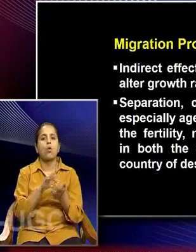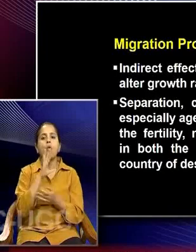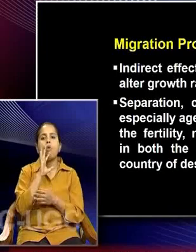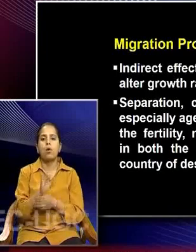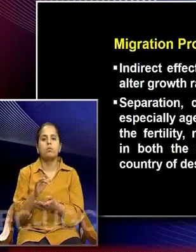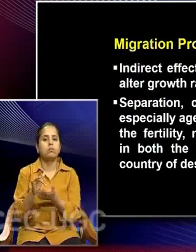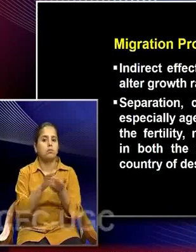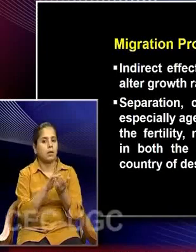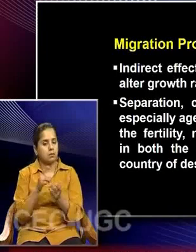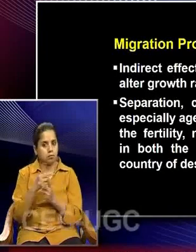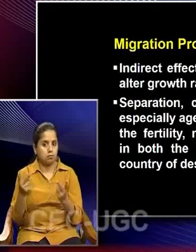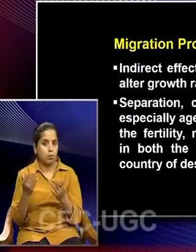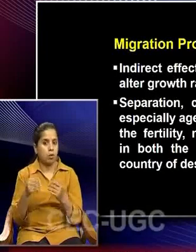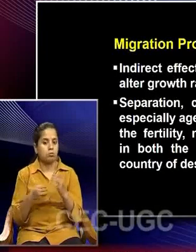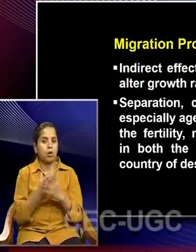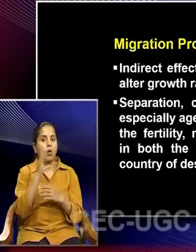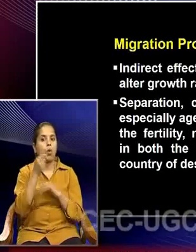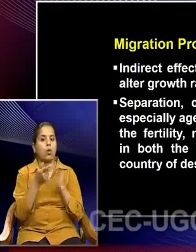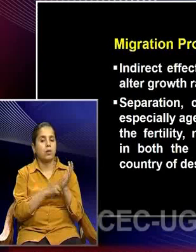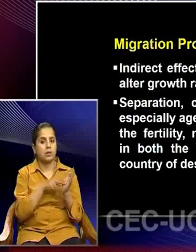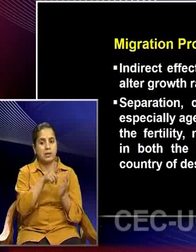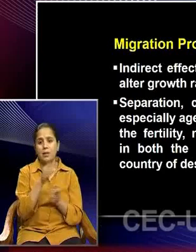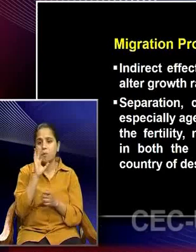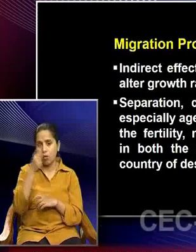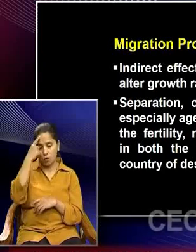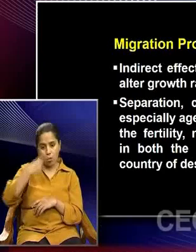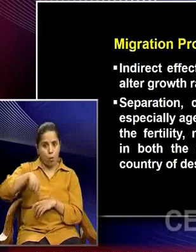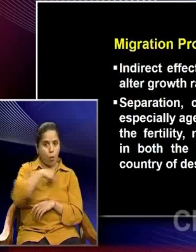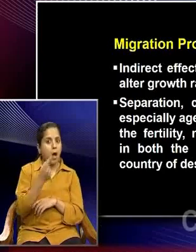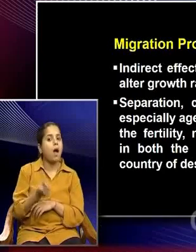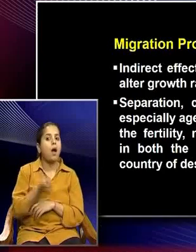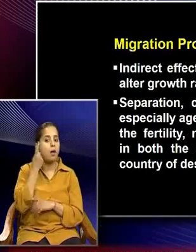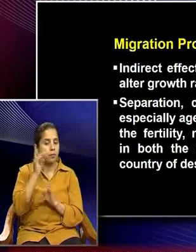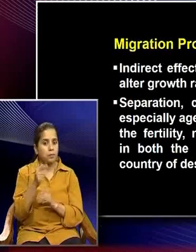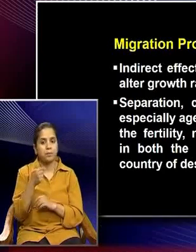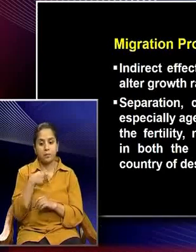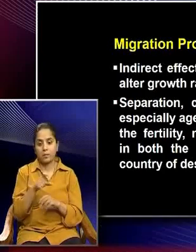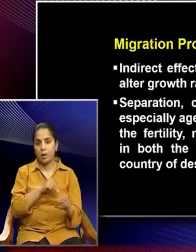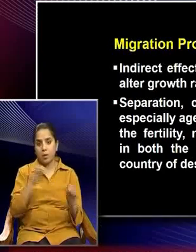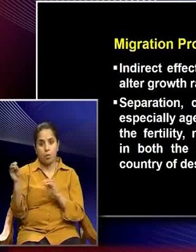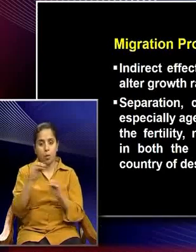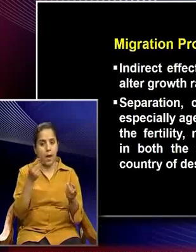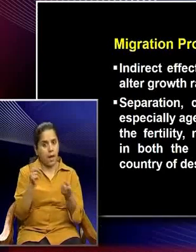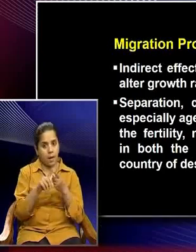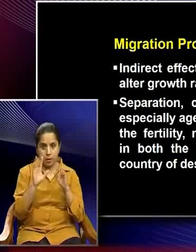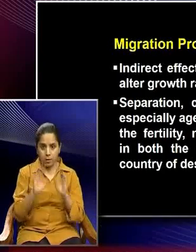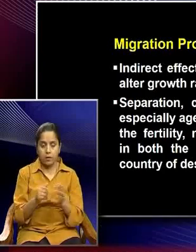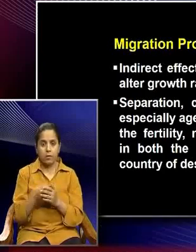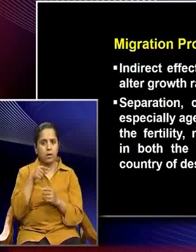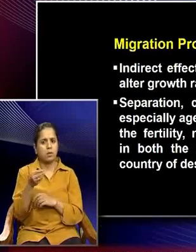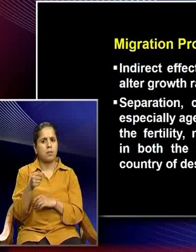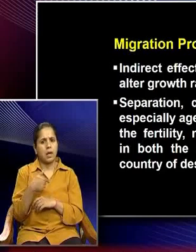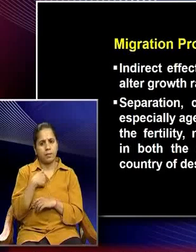of destination, and that is very important for us to understand, because as migration takes place, which is a very